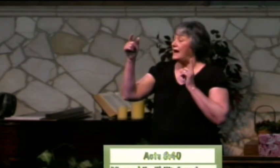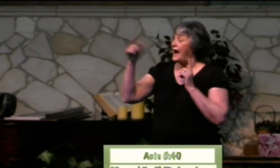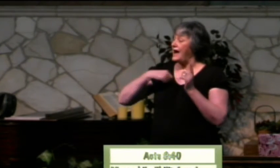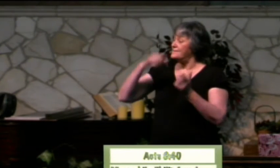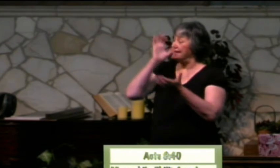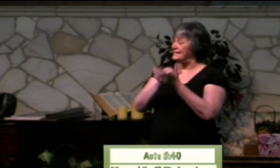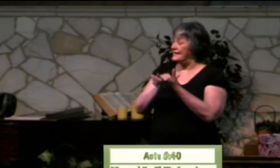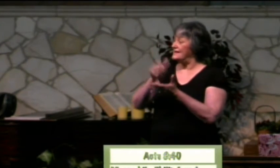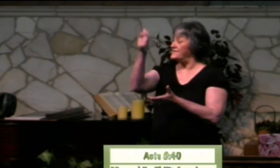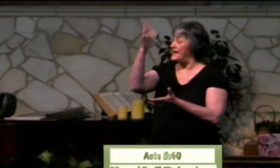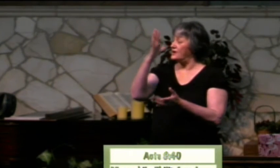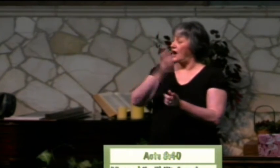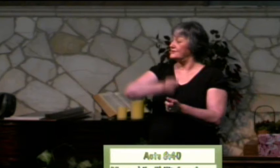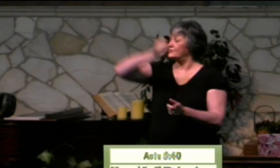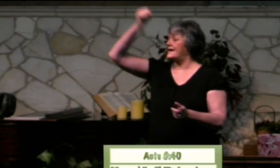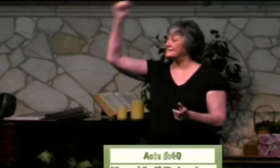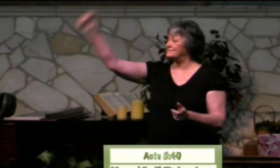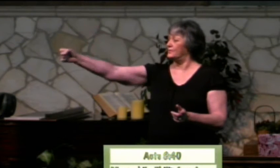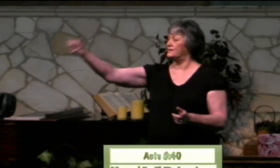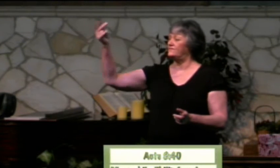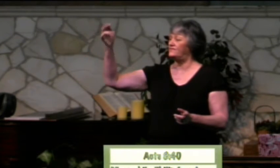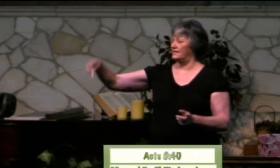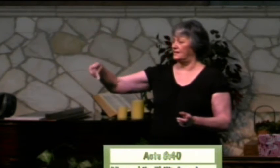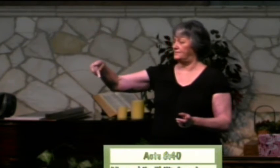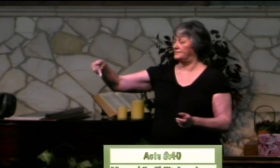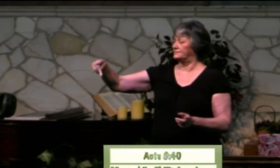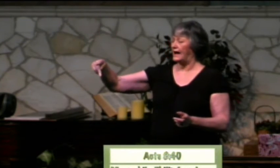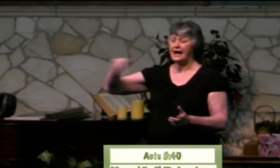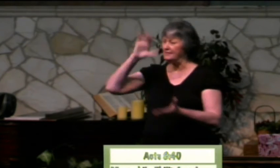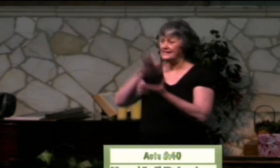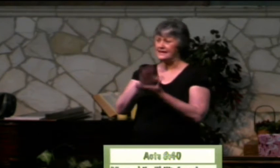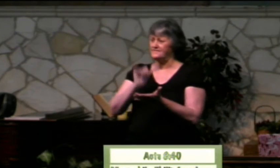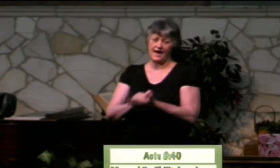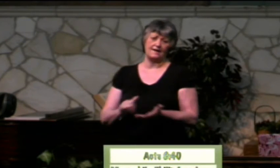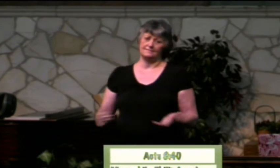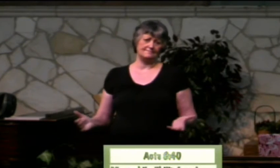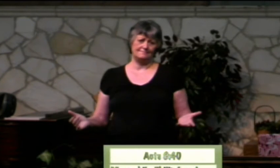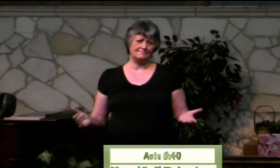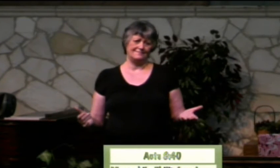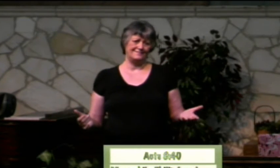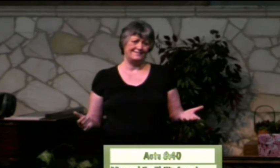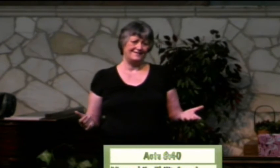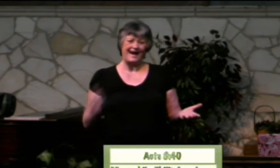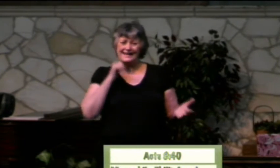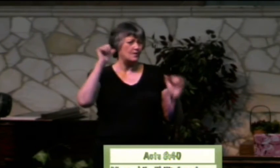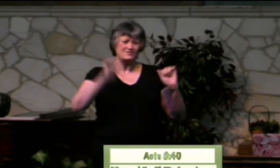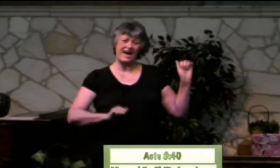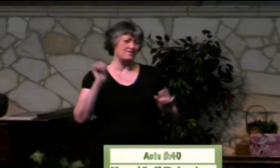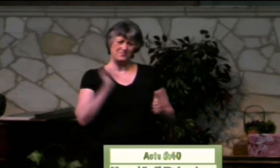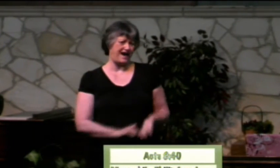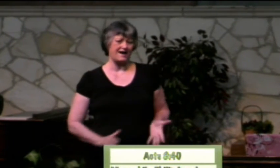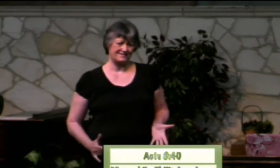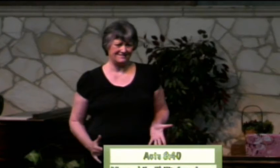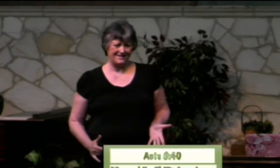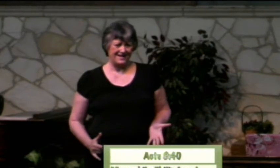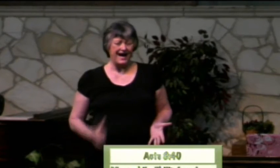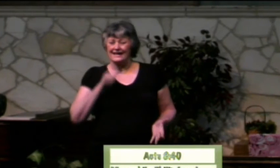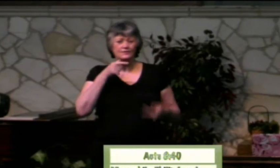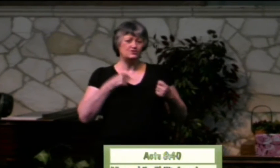I believe that God transported Philip. I believe that. I don't doubt that. I don't try